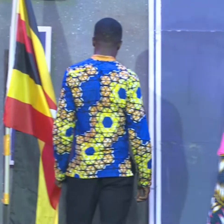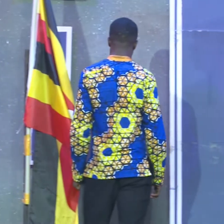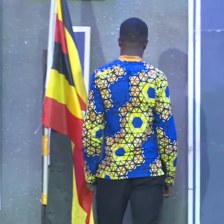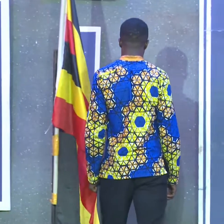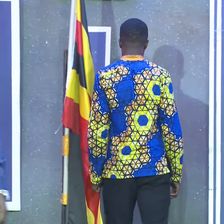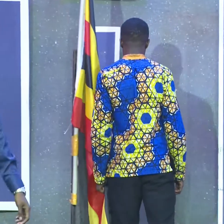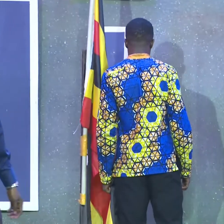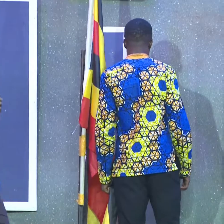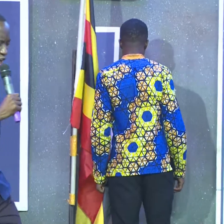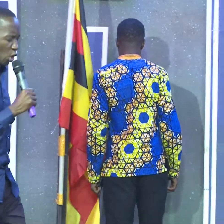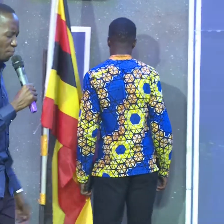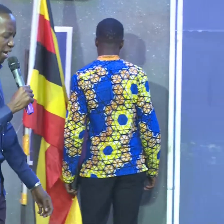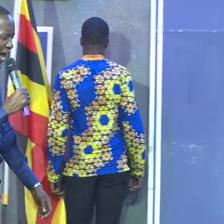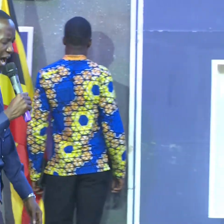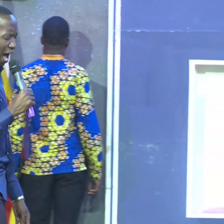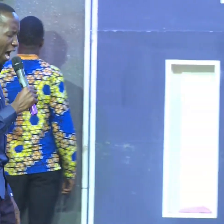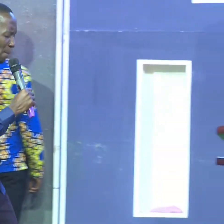ekomera ly'obutakuzibwa,